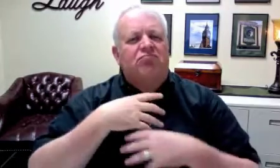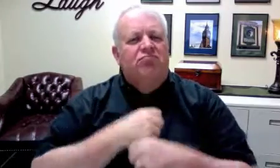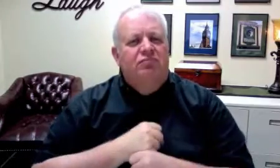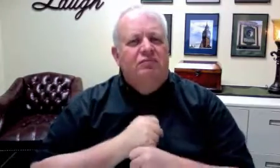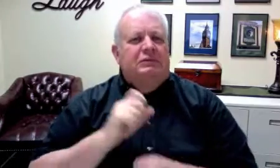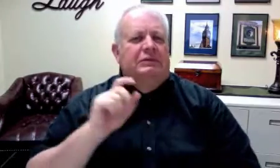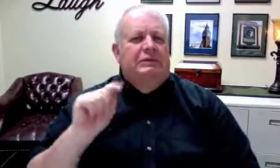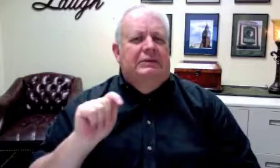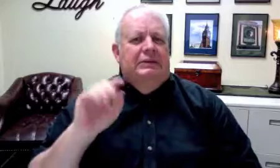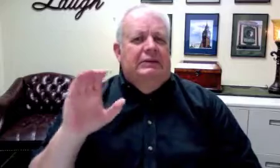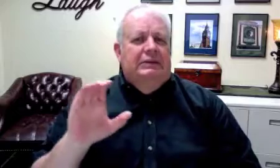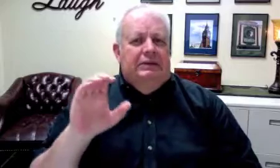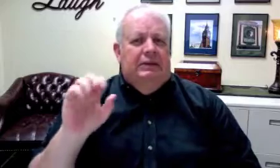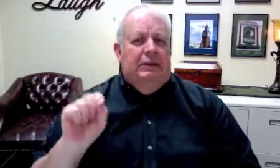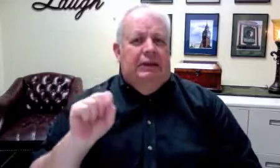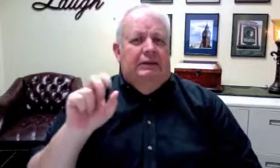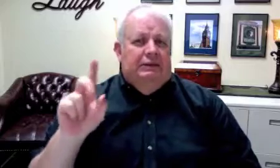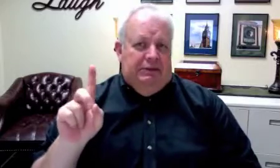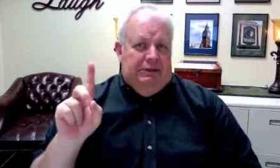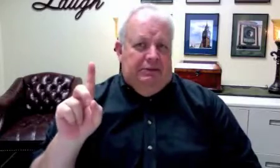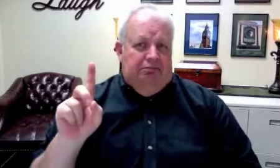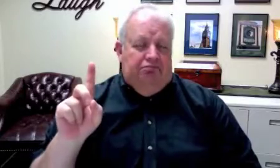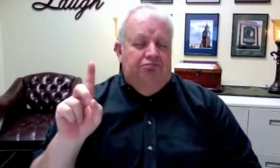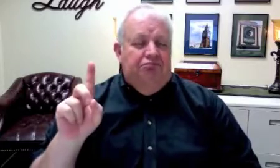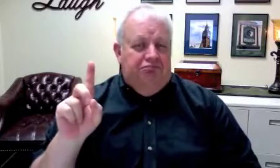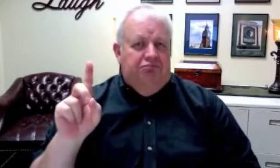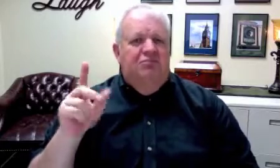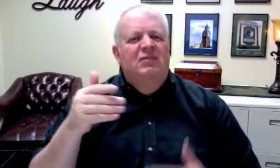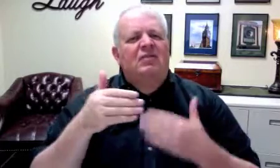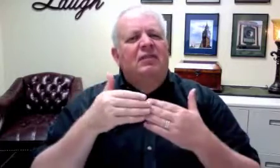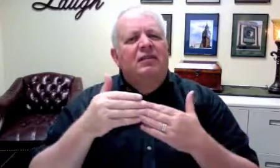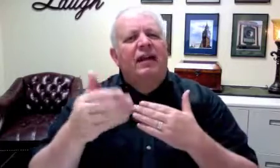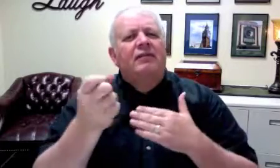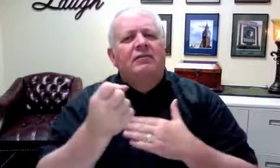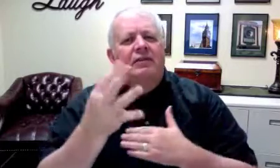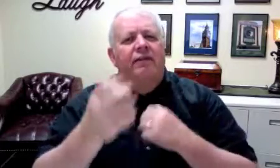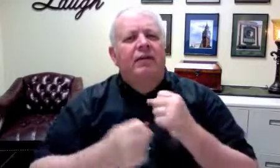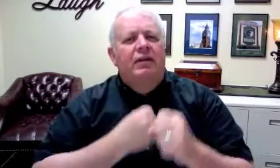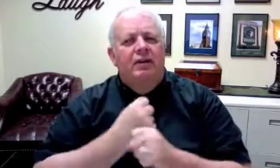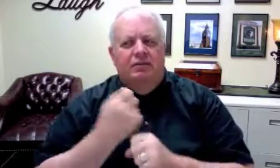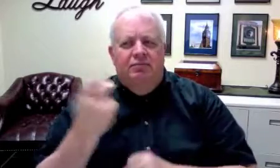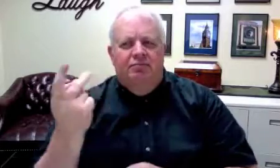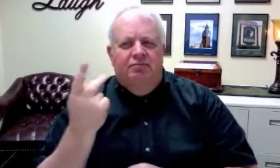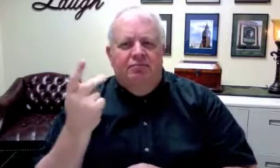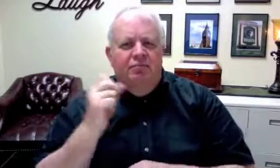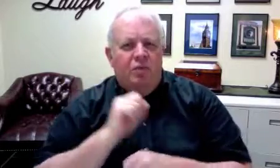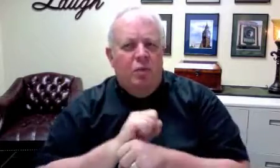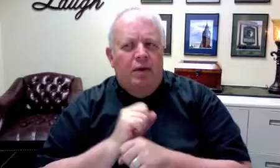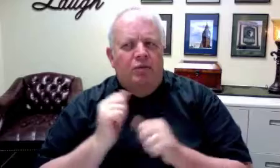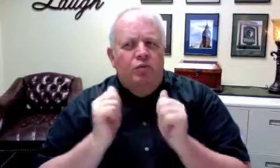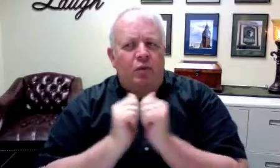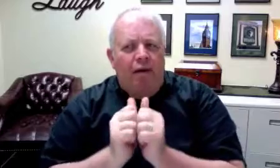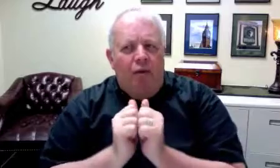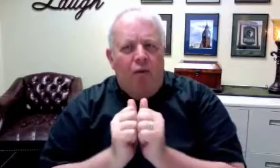Over the next several years, we ended up working together on many different assignments.